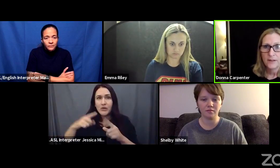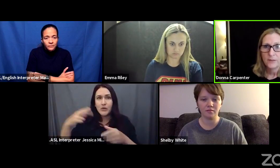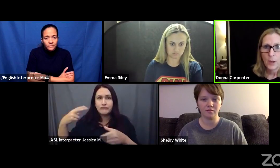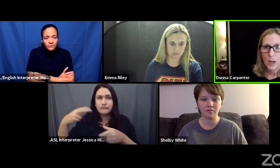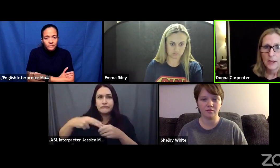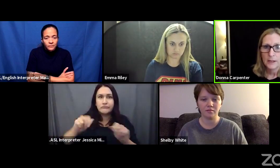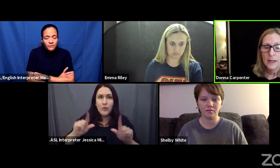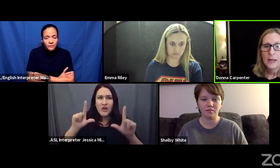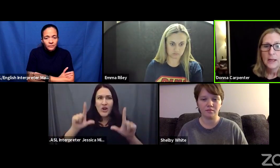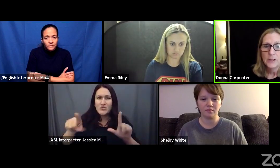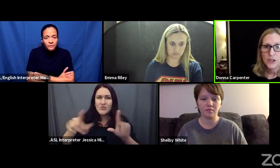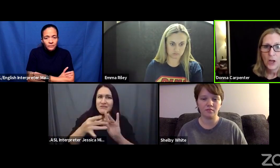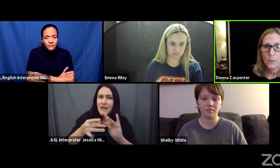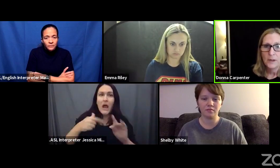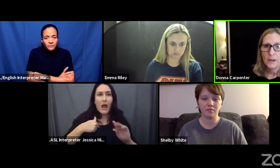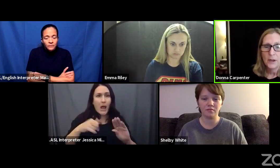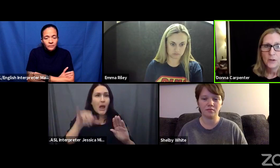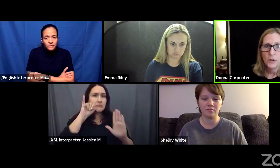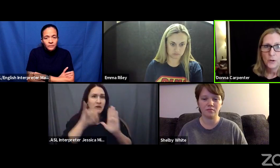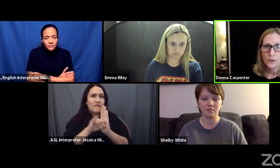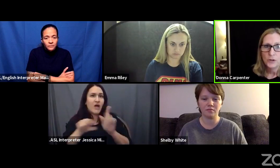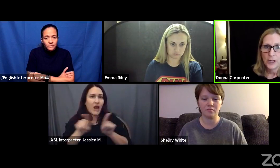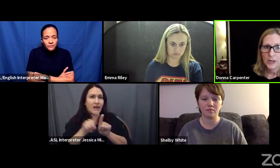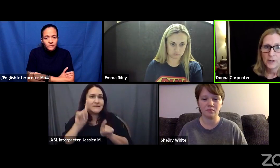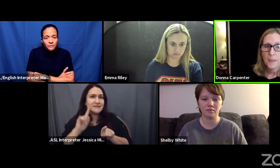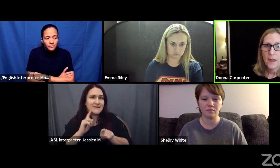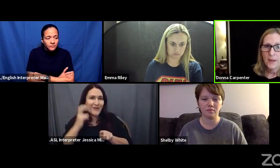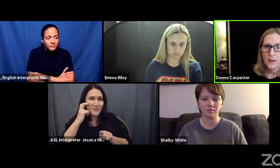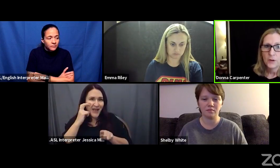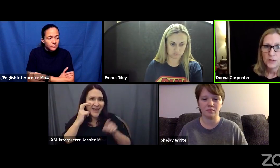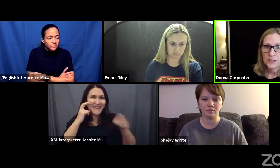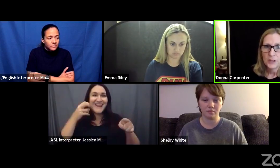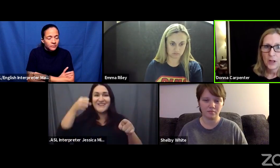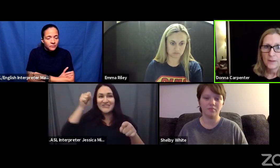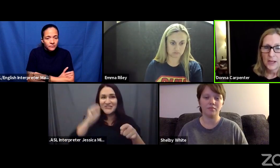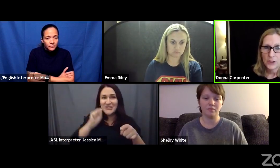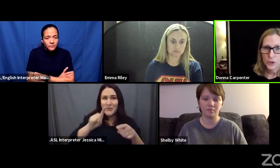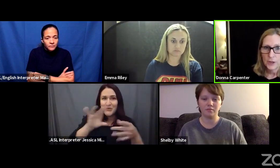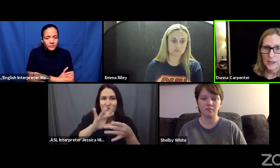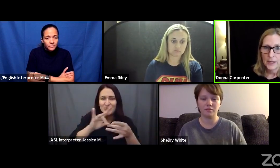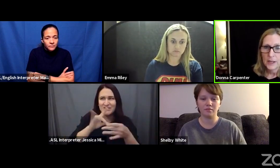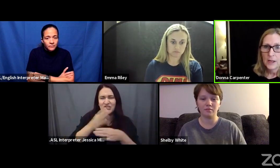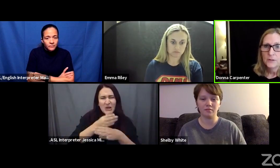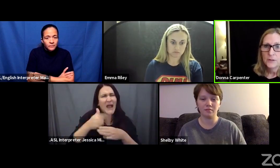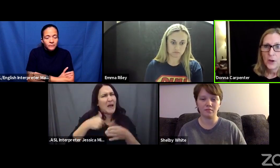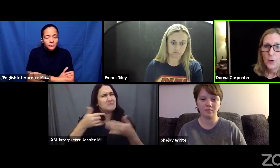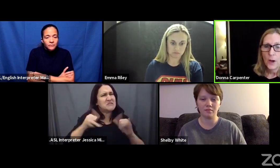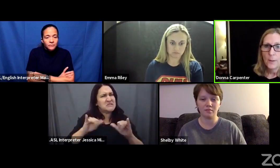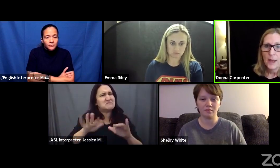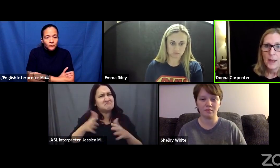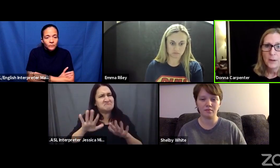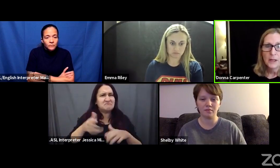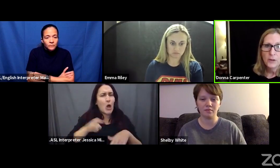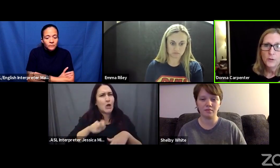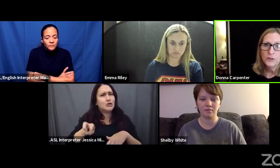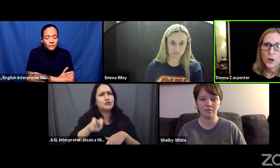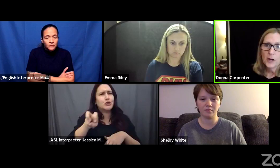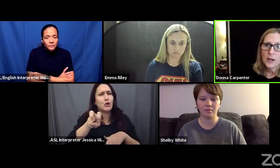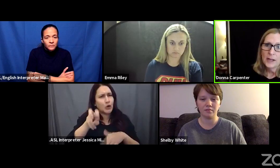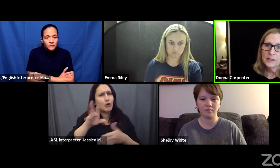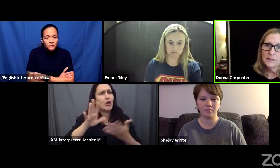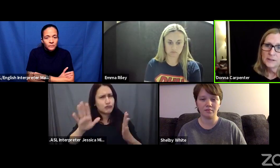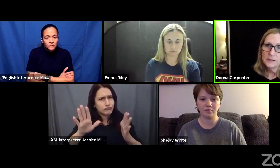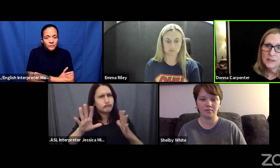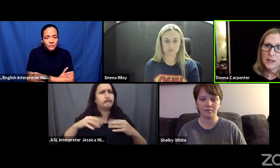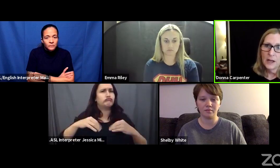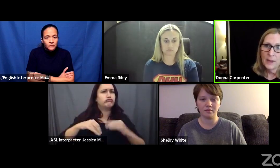identify as deaf blind, and Shelby, you shared that you're still on that journey. So Emma, can you